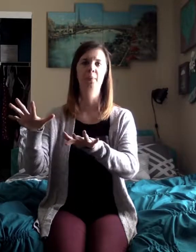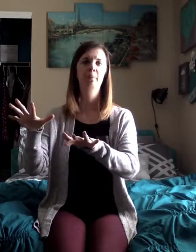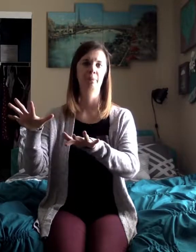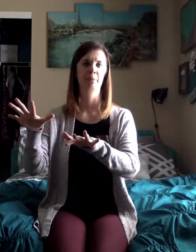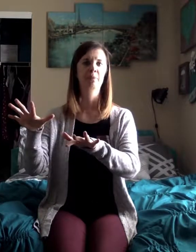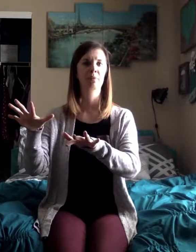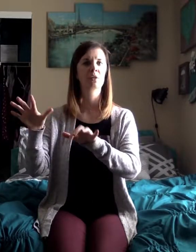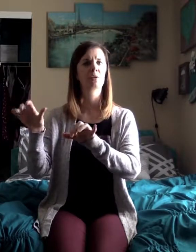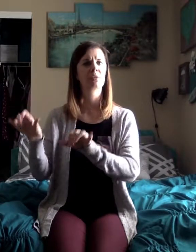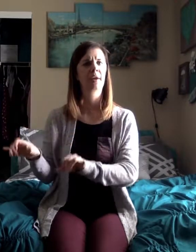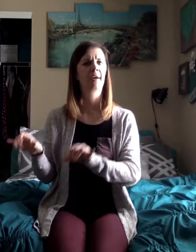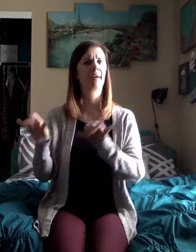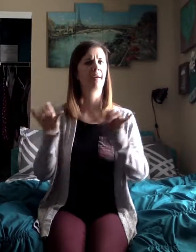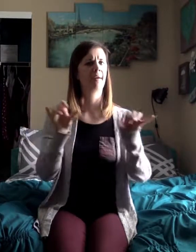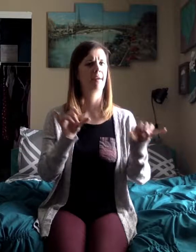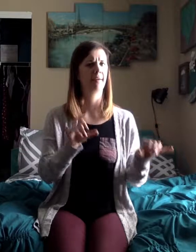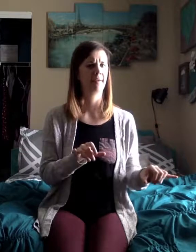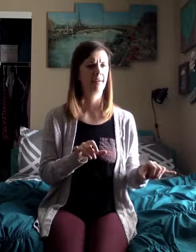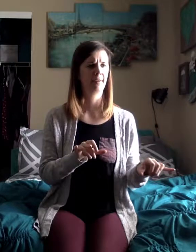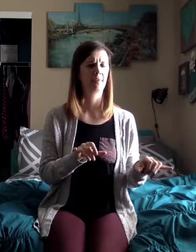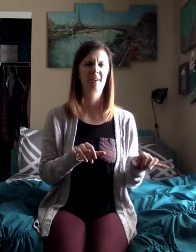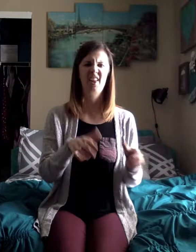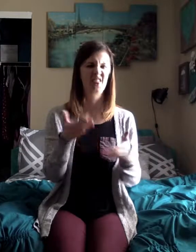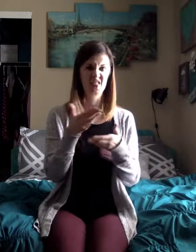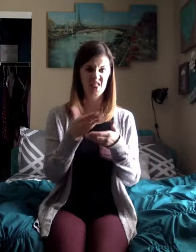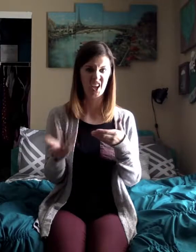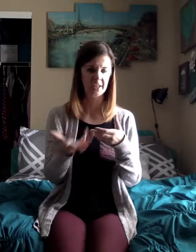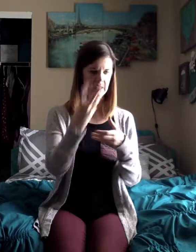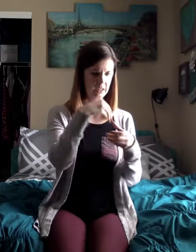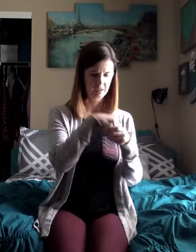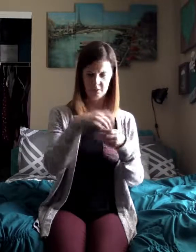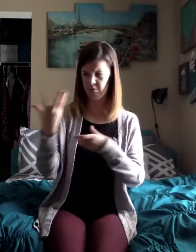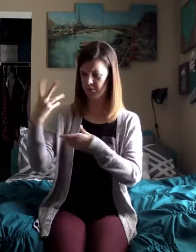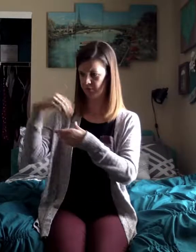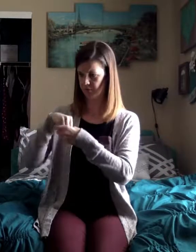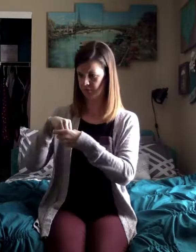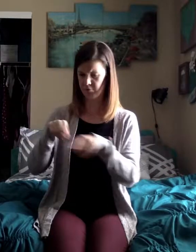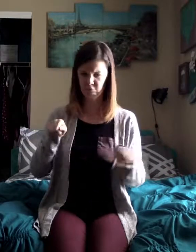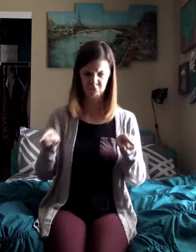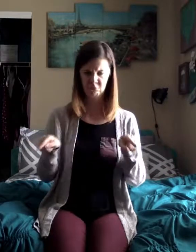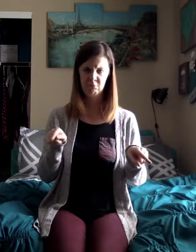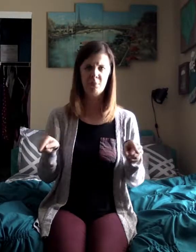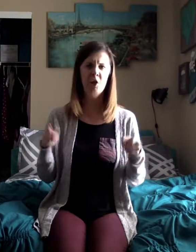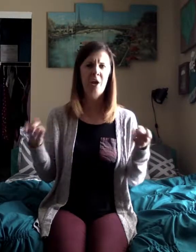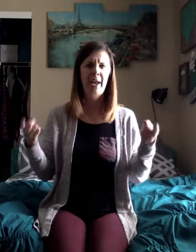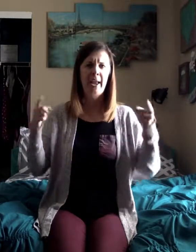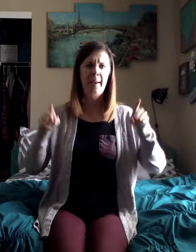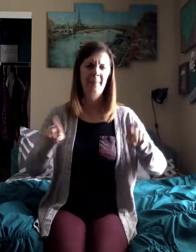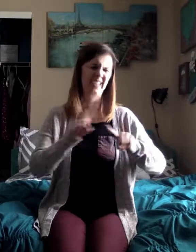same things involved in both of these chemical reactions. They're just happening in a different order.